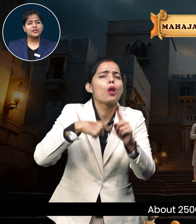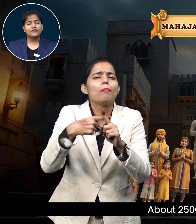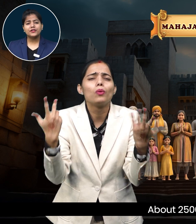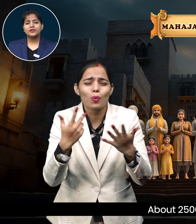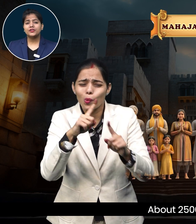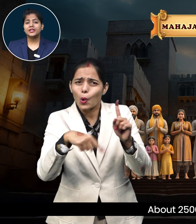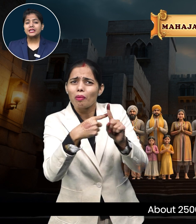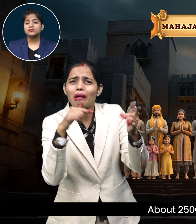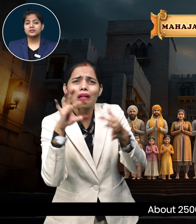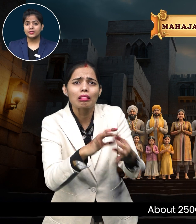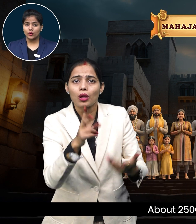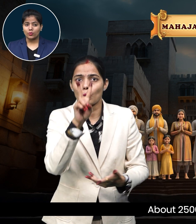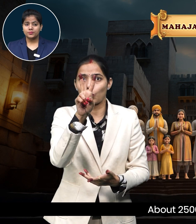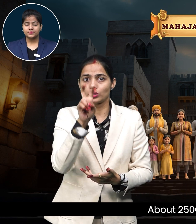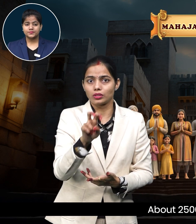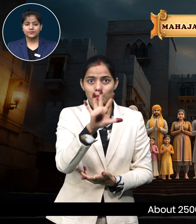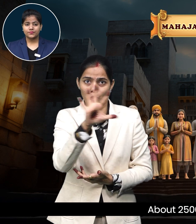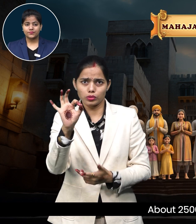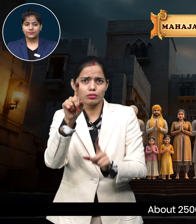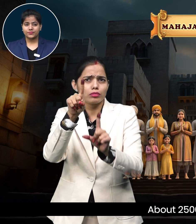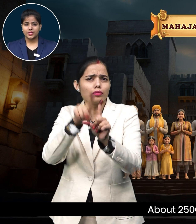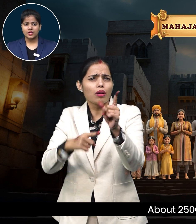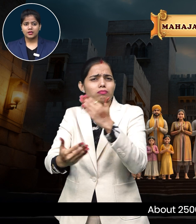About 2500 years ago,